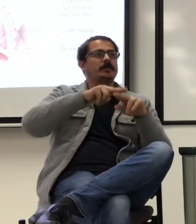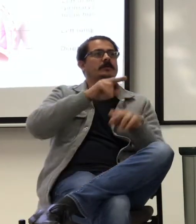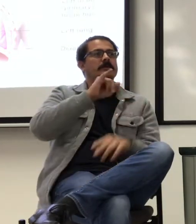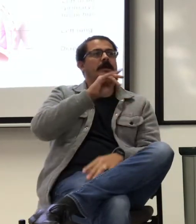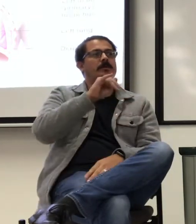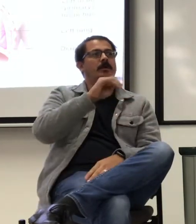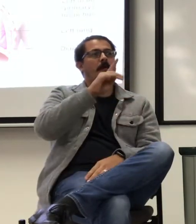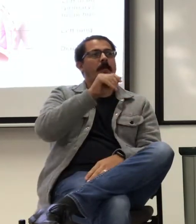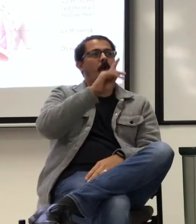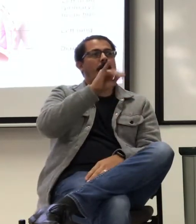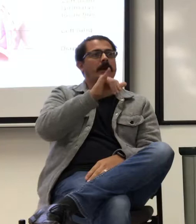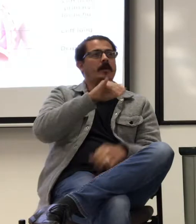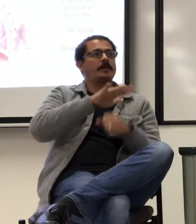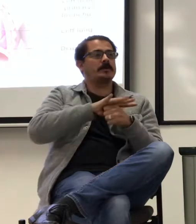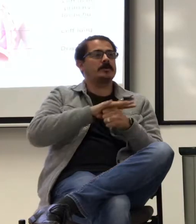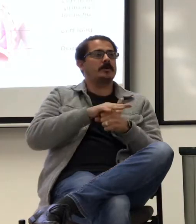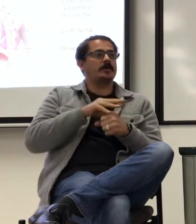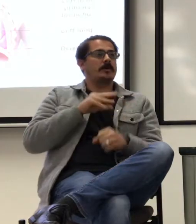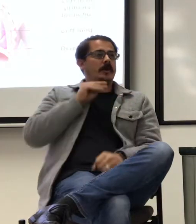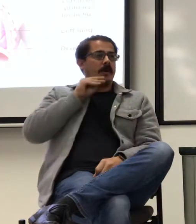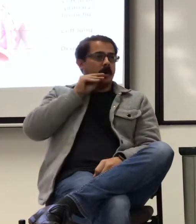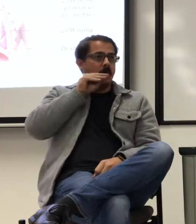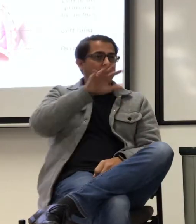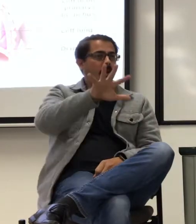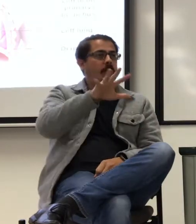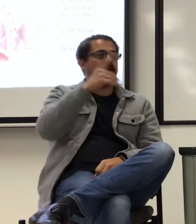flows out for a breath out.